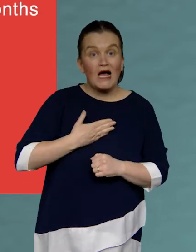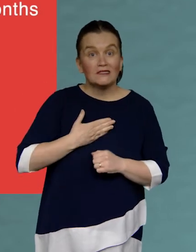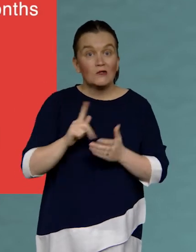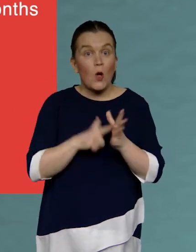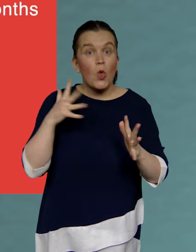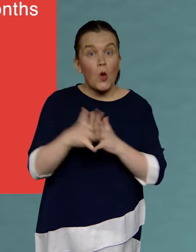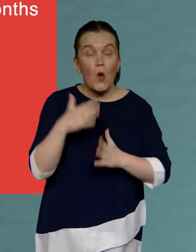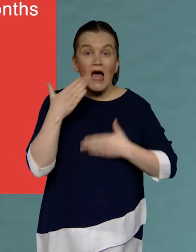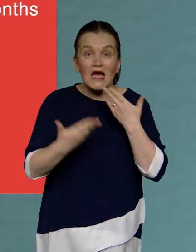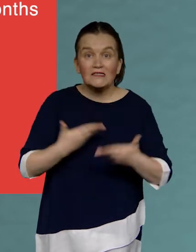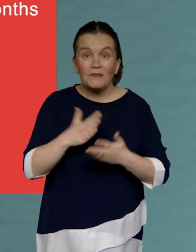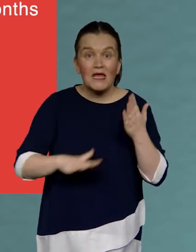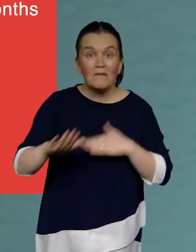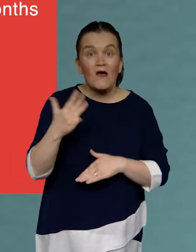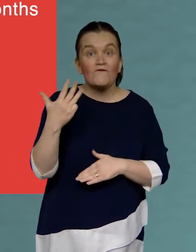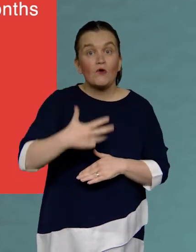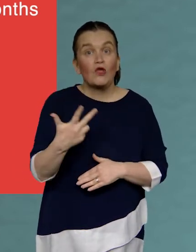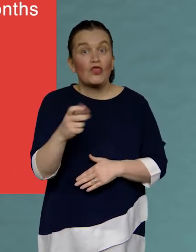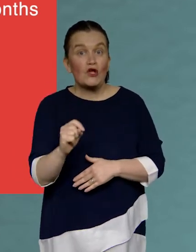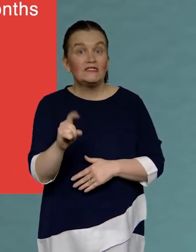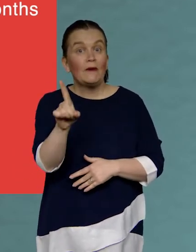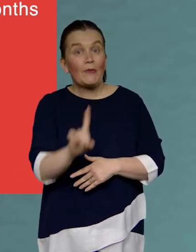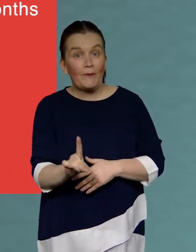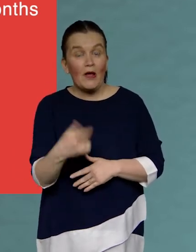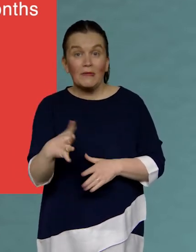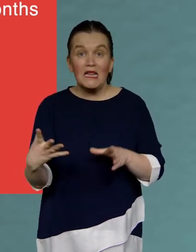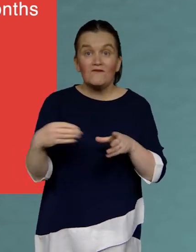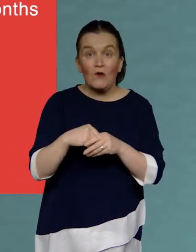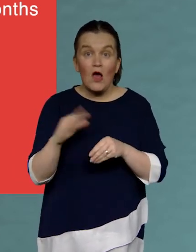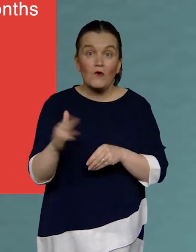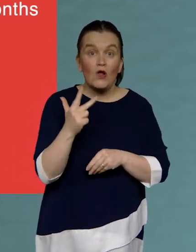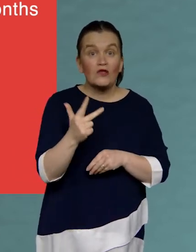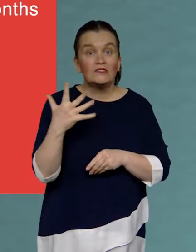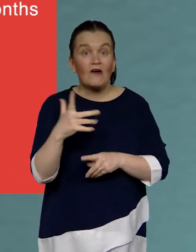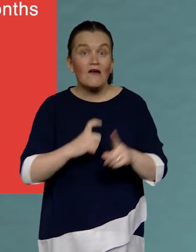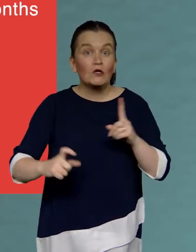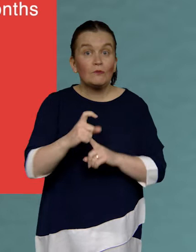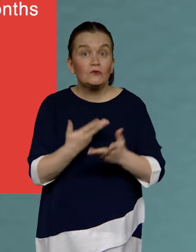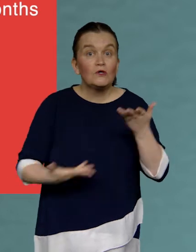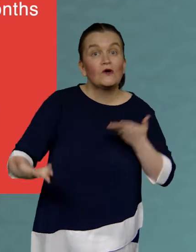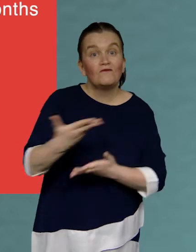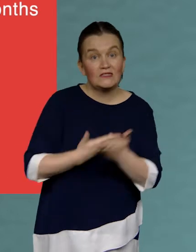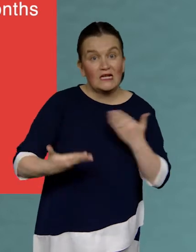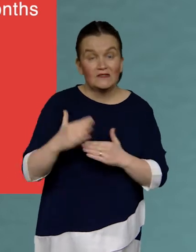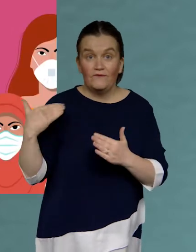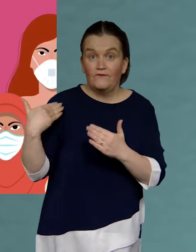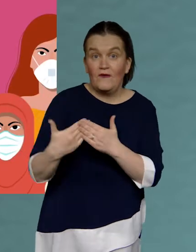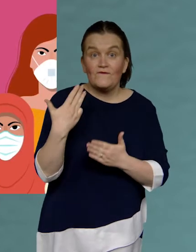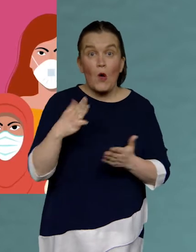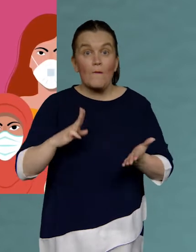around 430 people who took part in 35 community conversations over 4 months from October